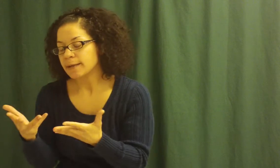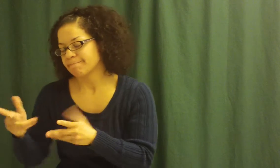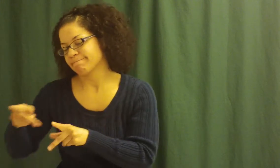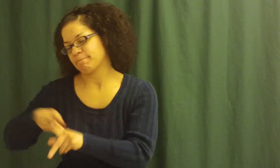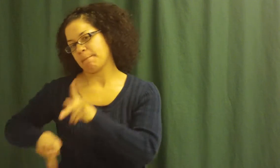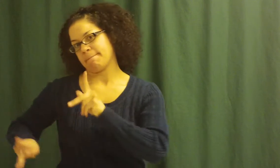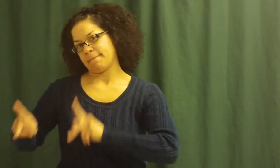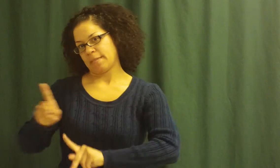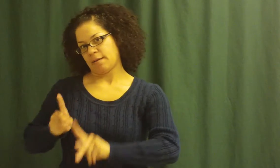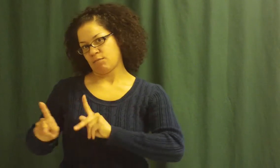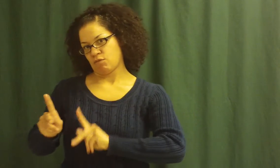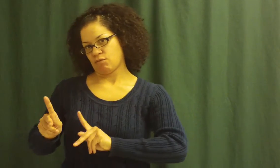When the term